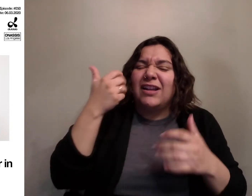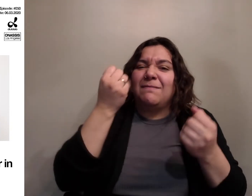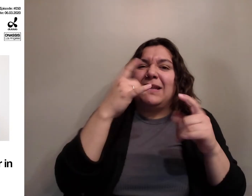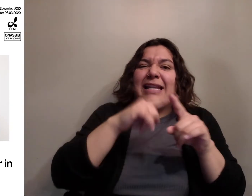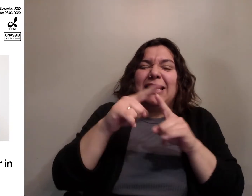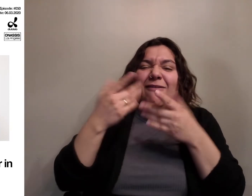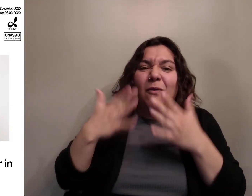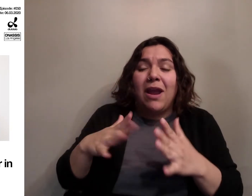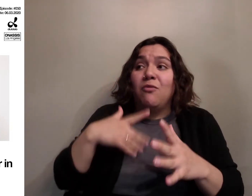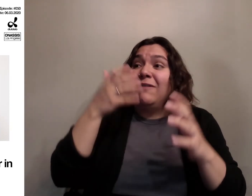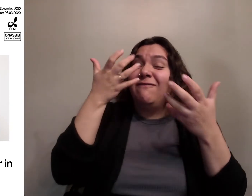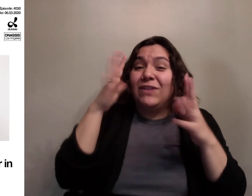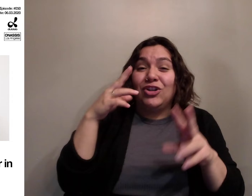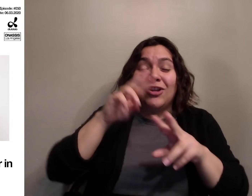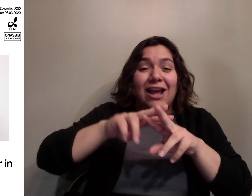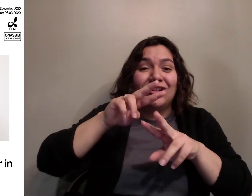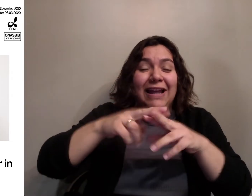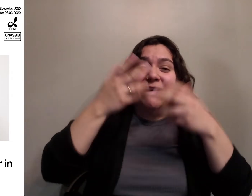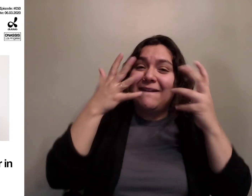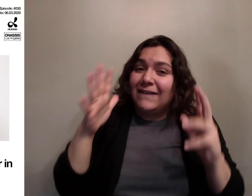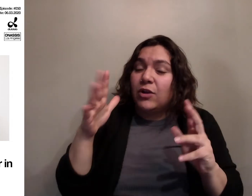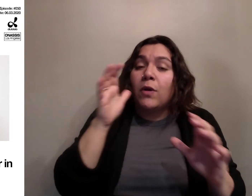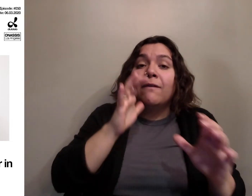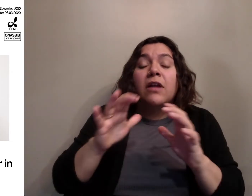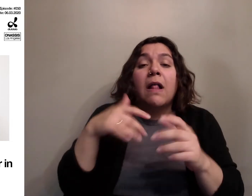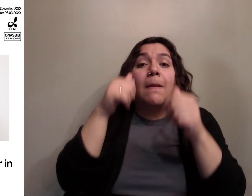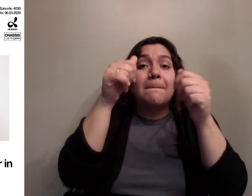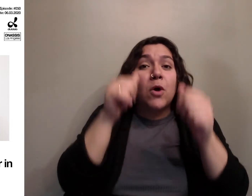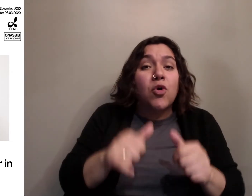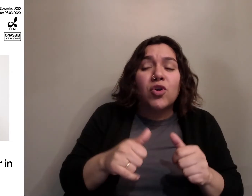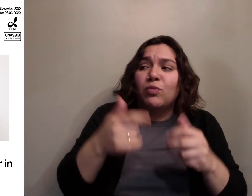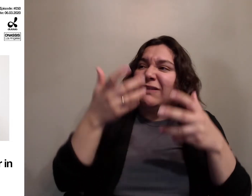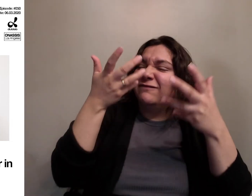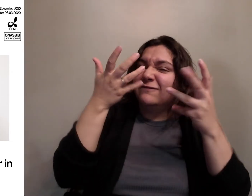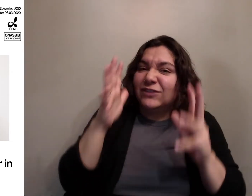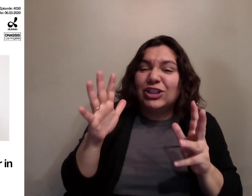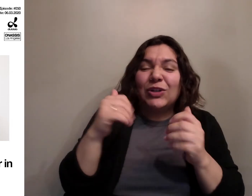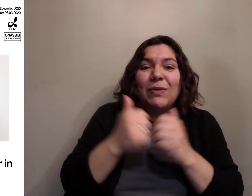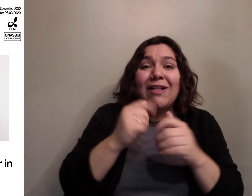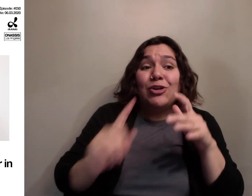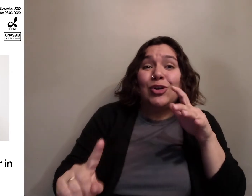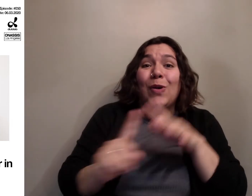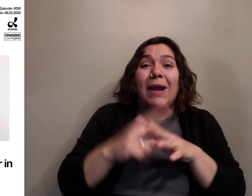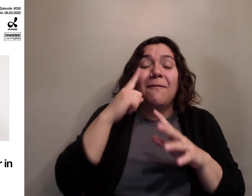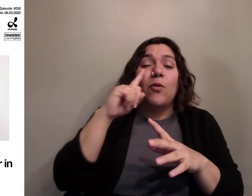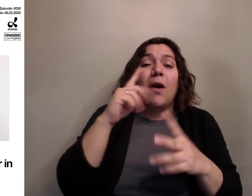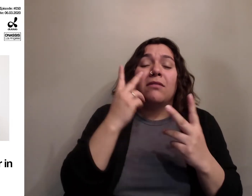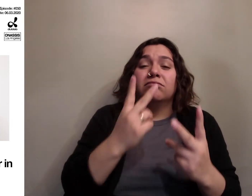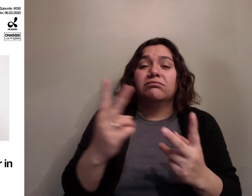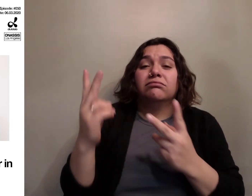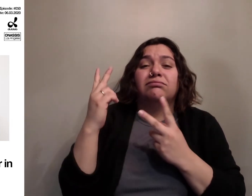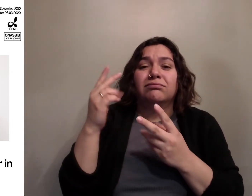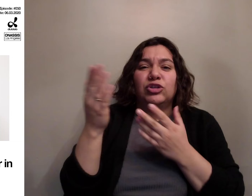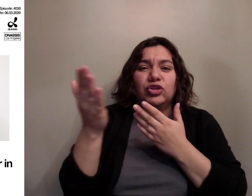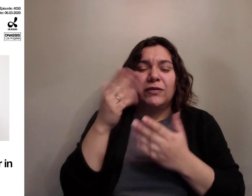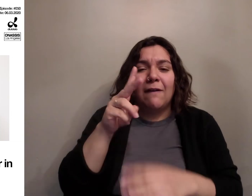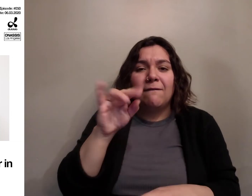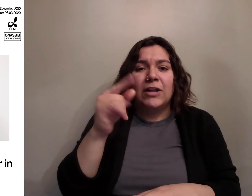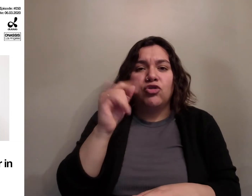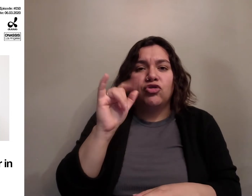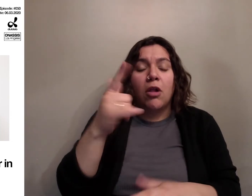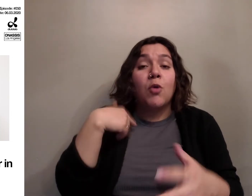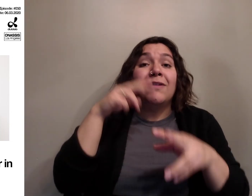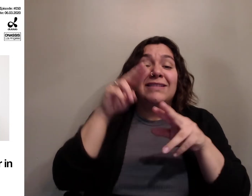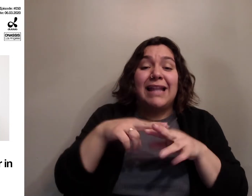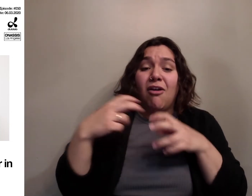tried peaceful protests in every possible. We've done the hashtags, we've done the posters, we've done the showing up